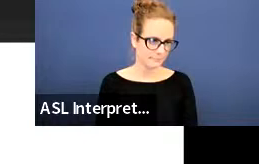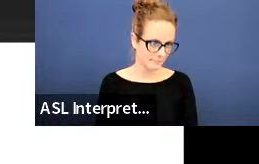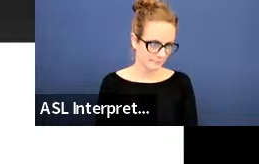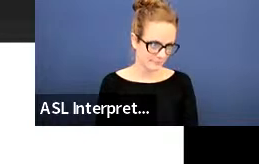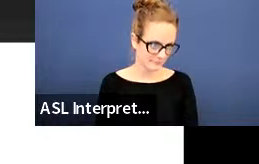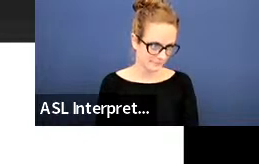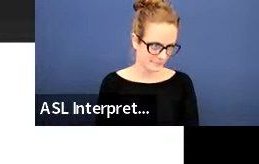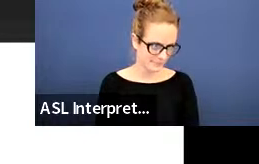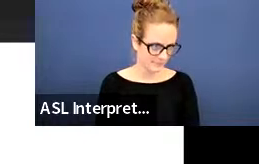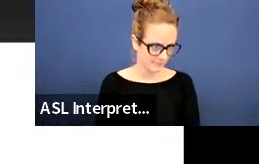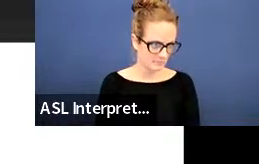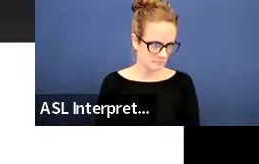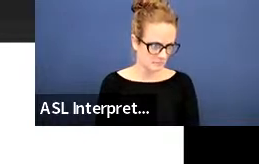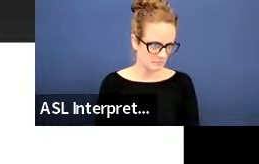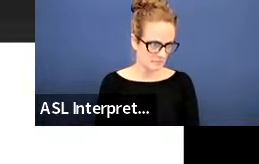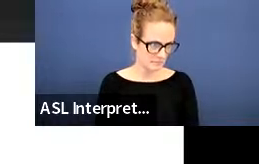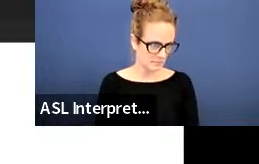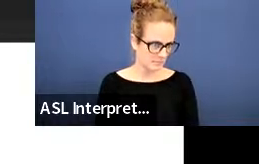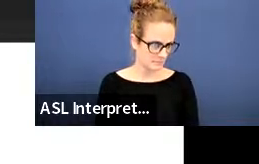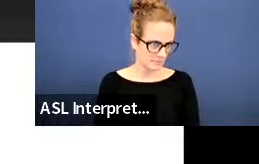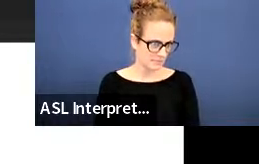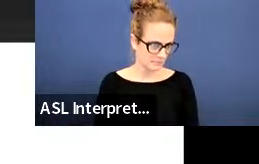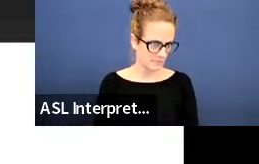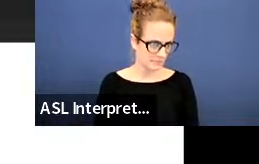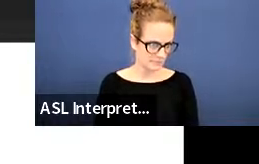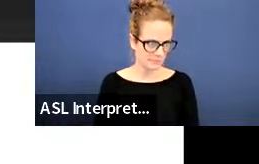just to even it out.